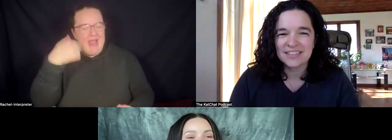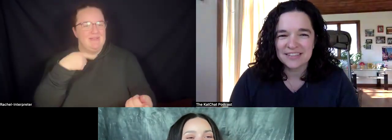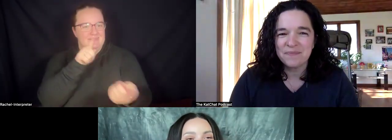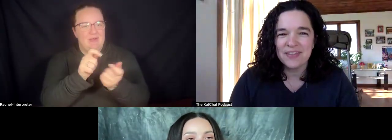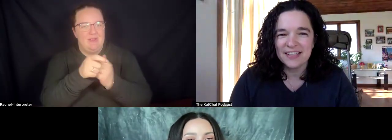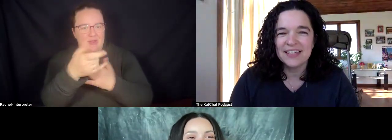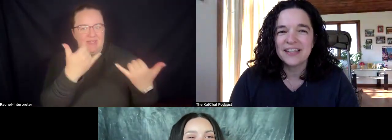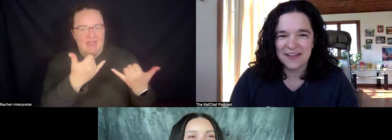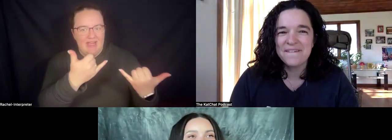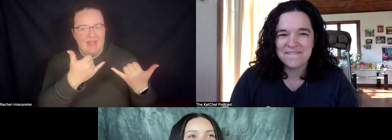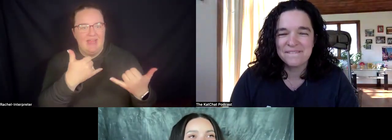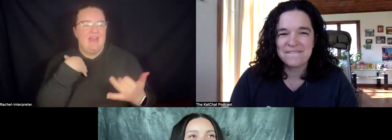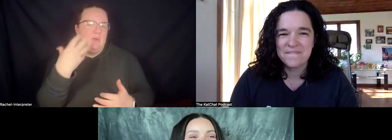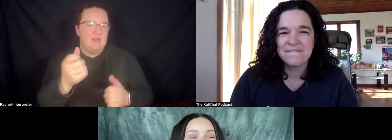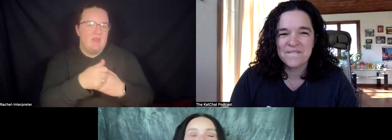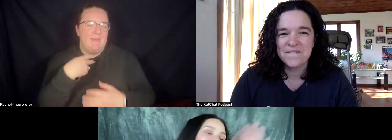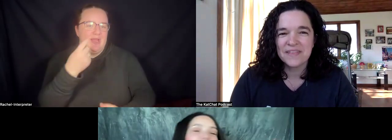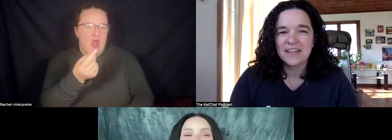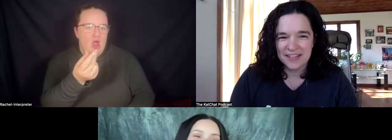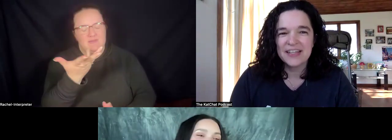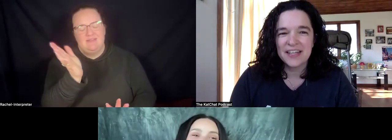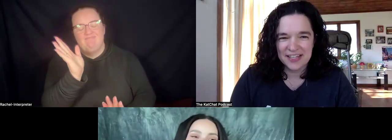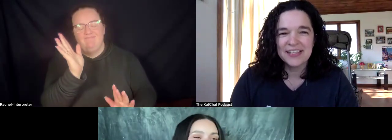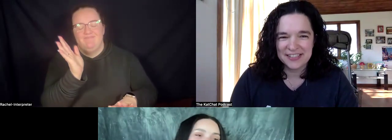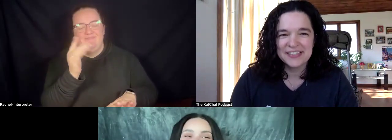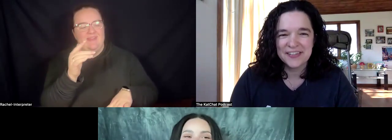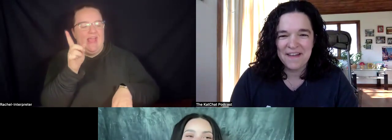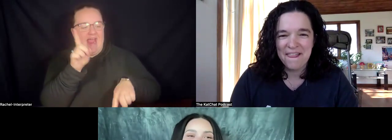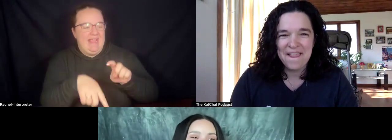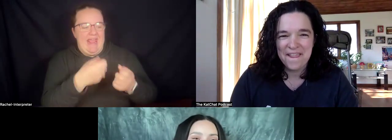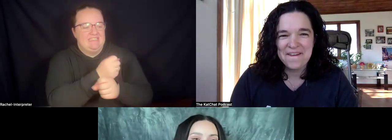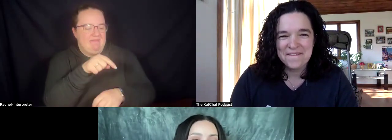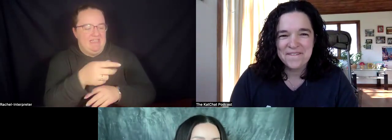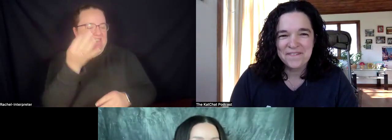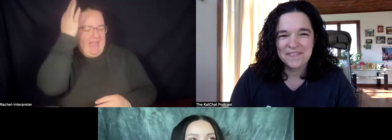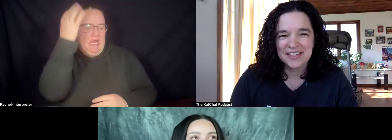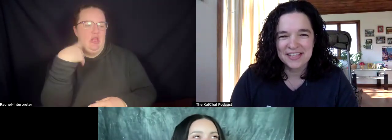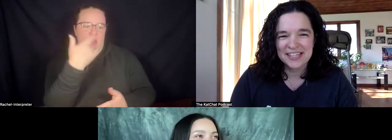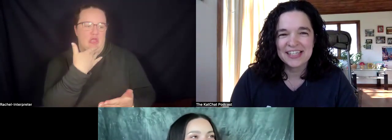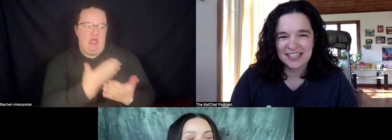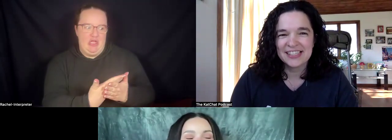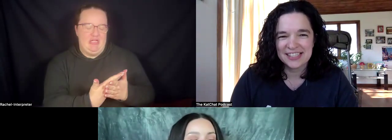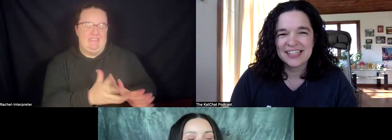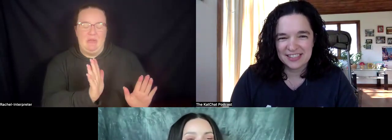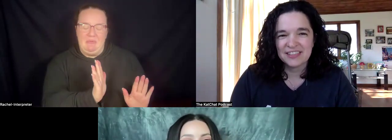today and I went out with my dog, so I went, okay, there's no way I can salvage this hair to make myself